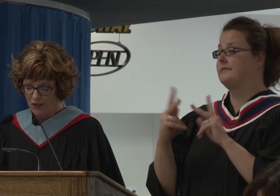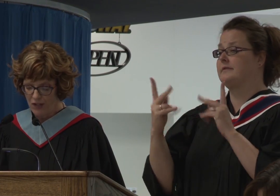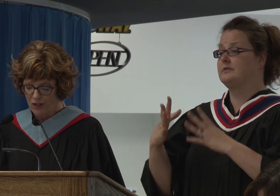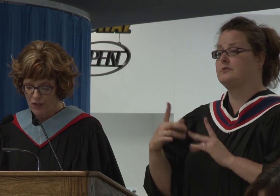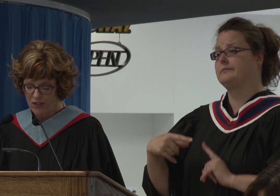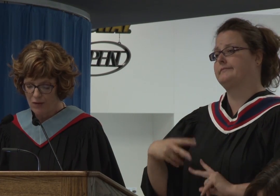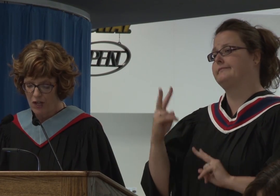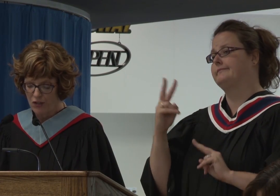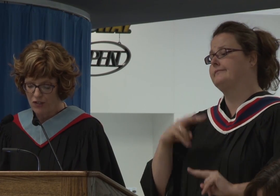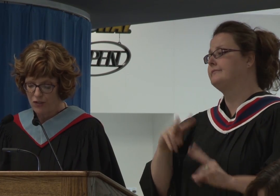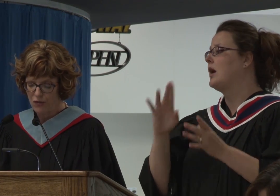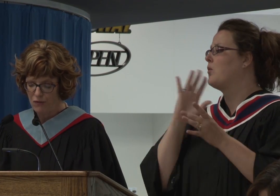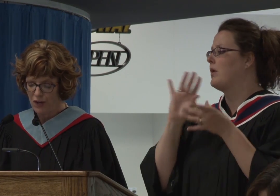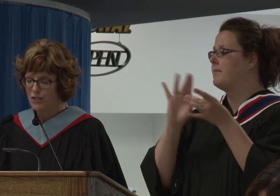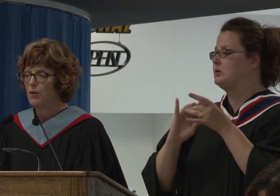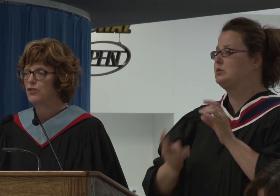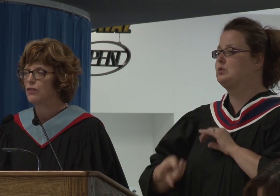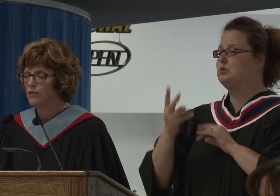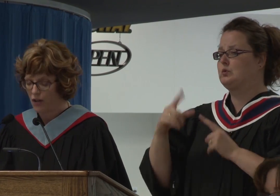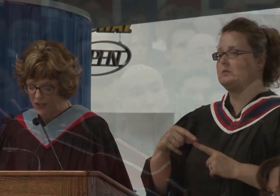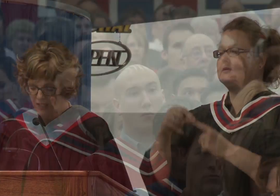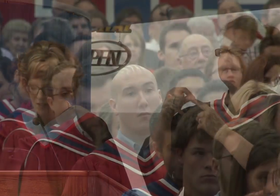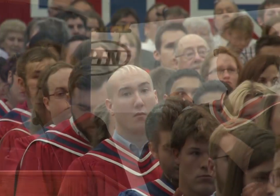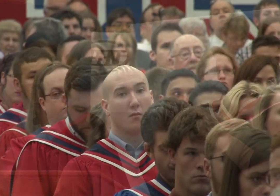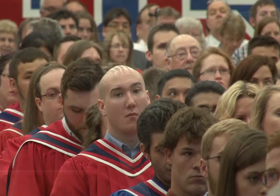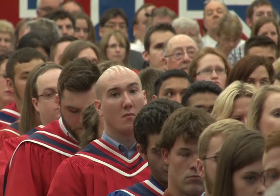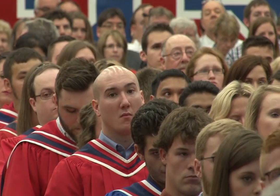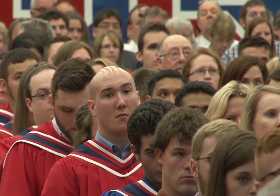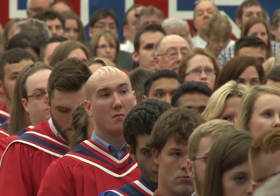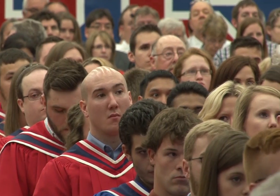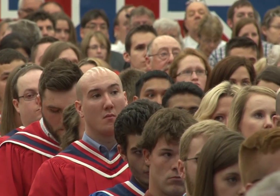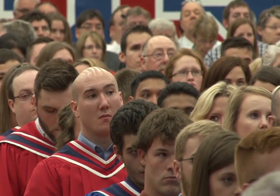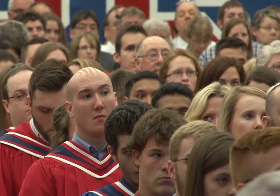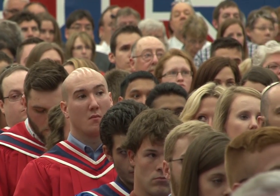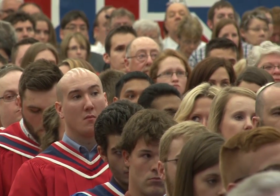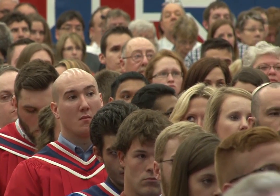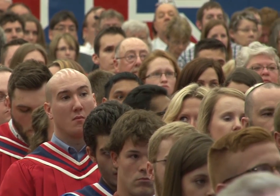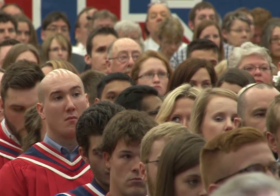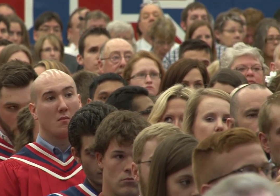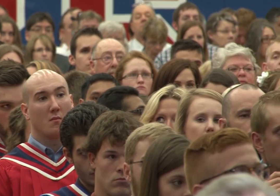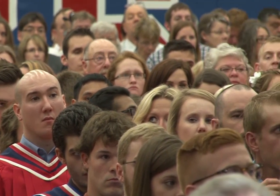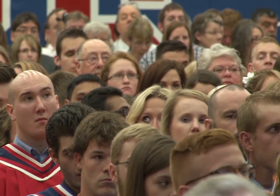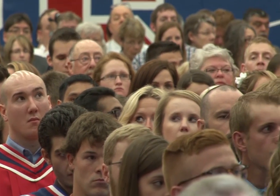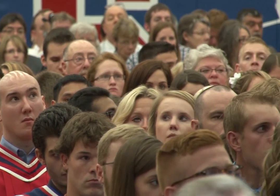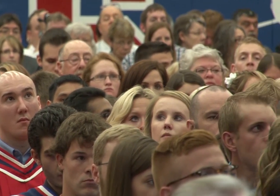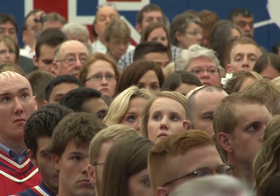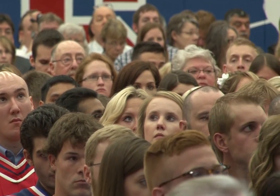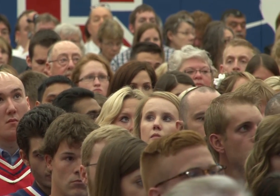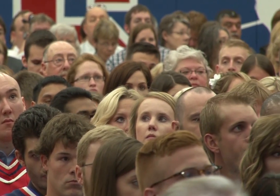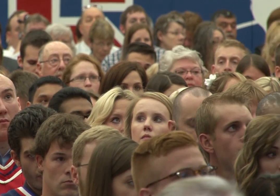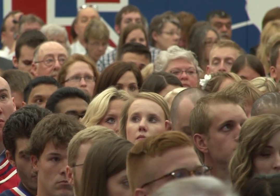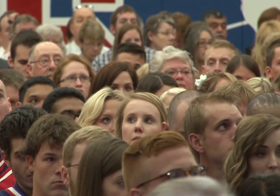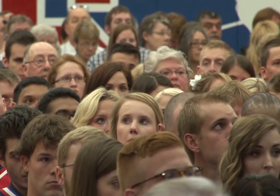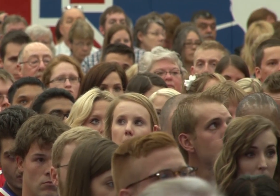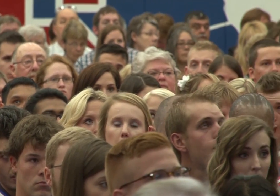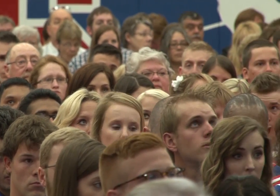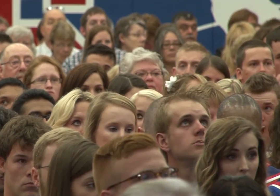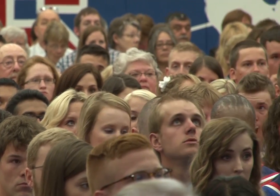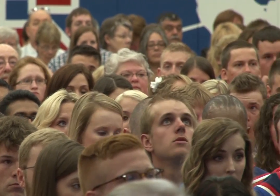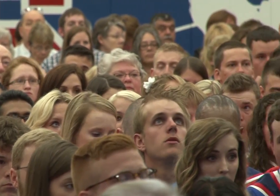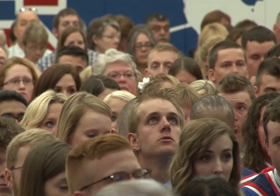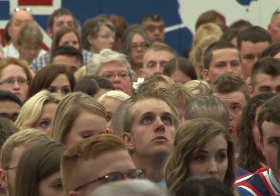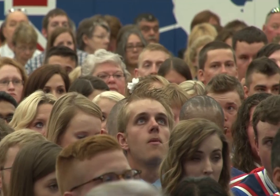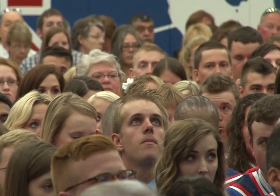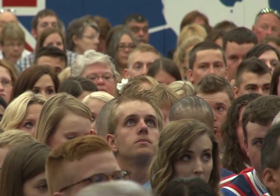moment with your indulgence to mention 2 very special colleagues who are joining us this afternoon. I recently concluded